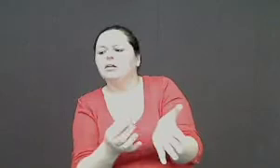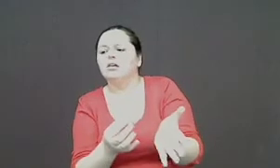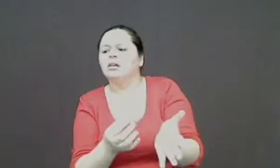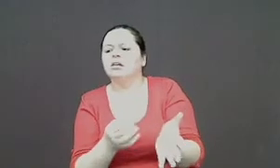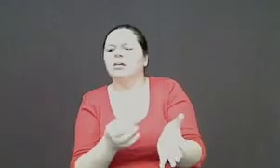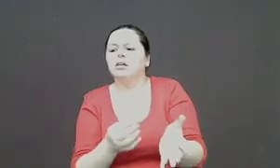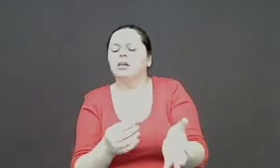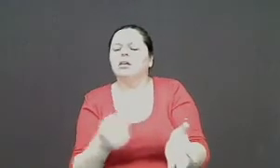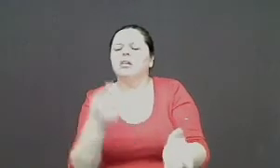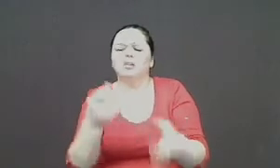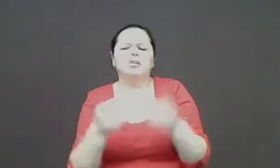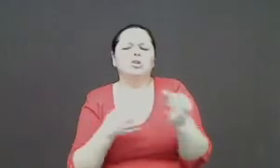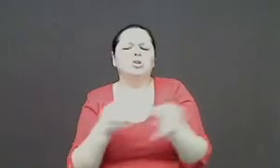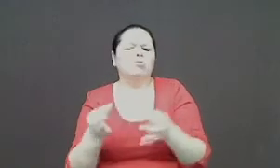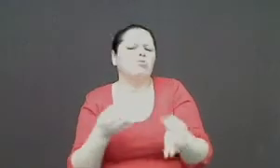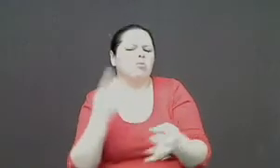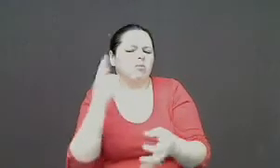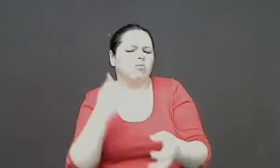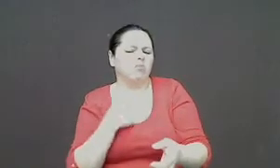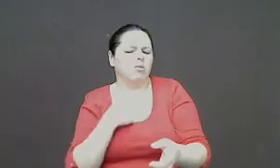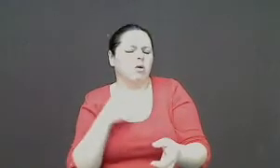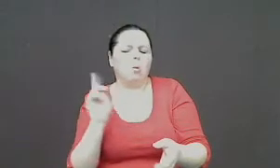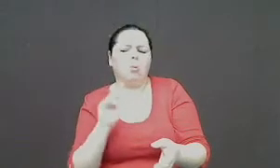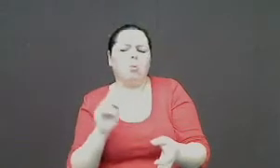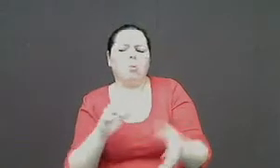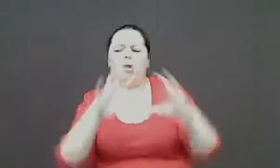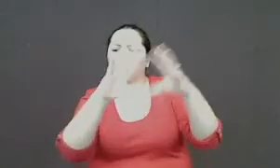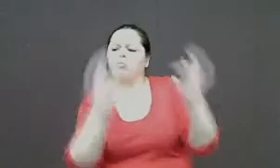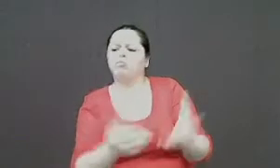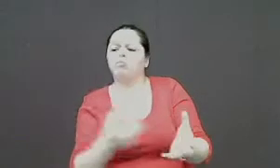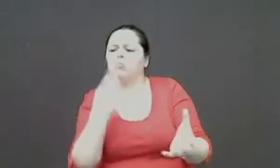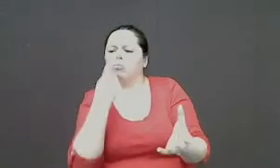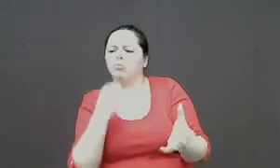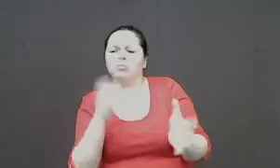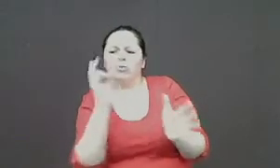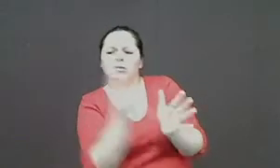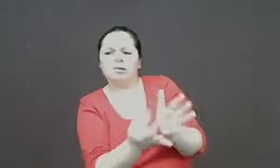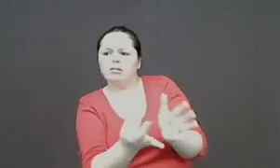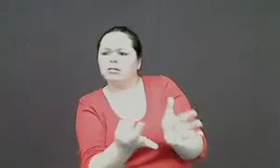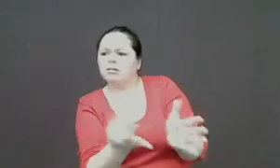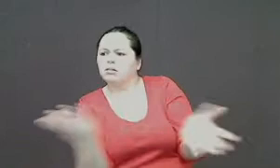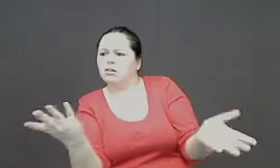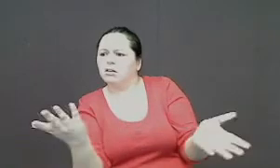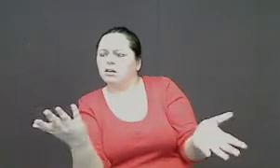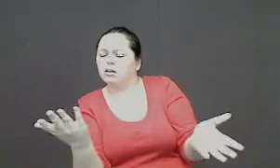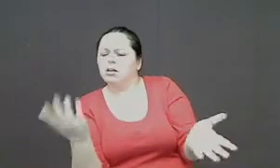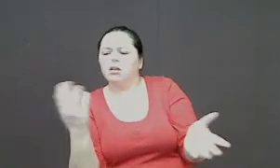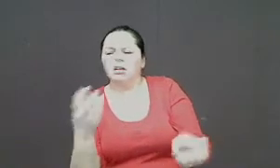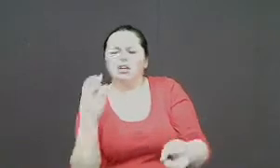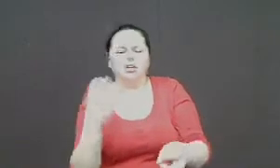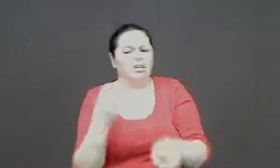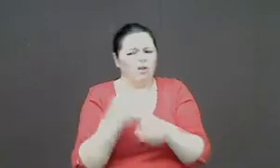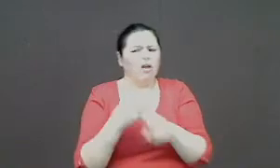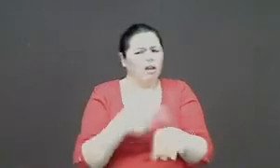to describe where on the ball that red dot is, you'd have a very hard time.